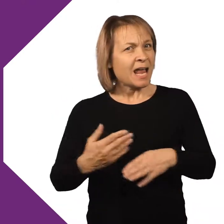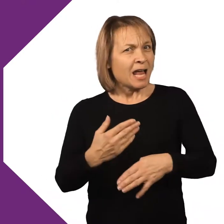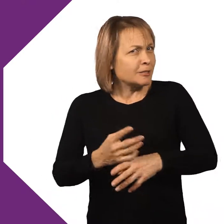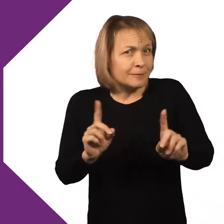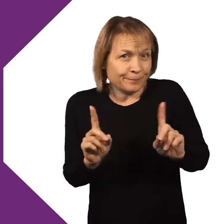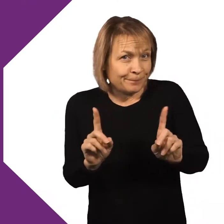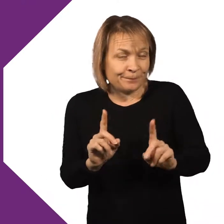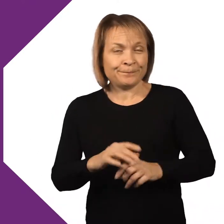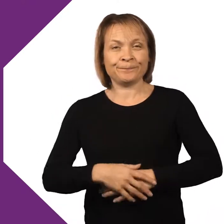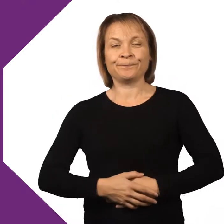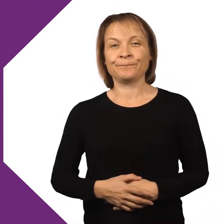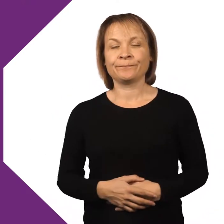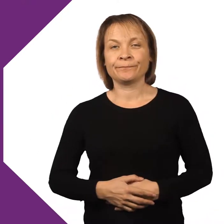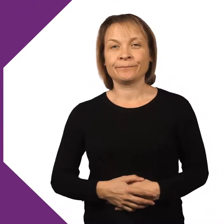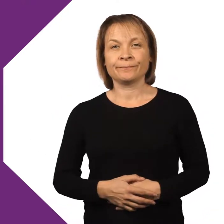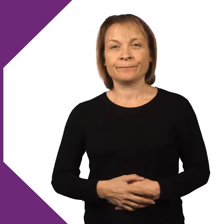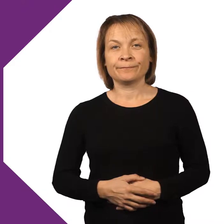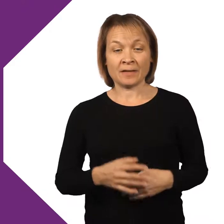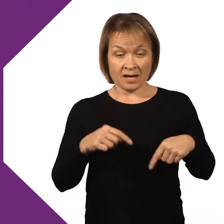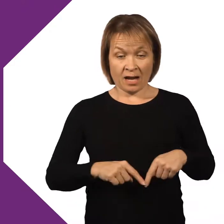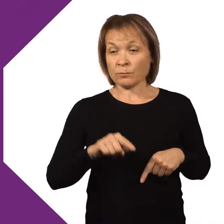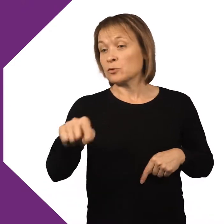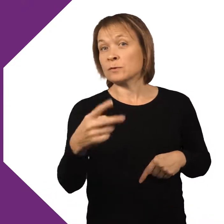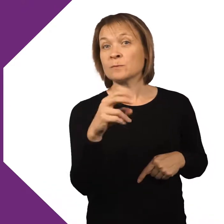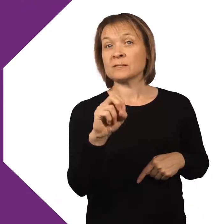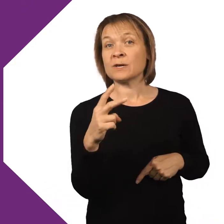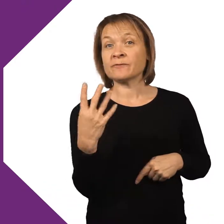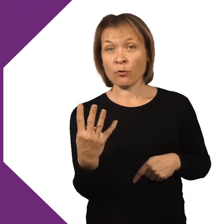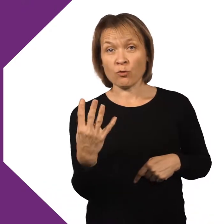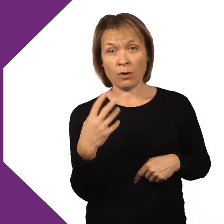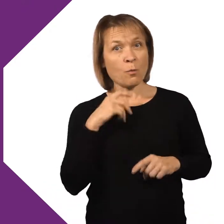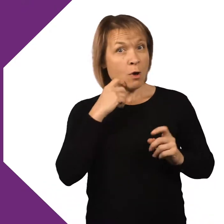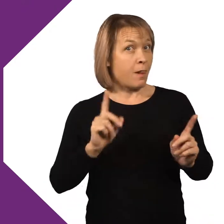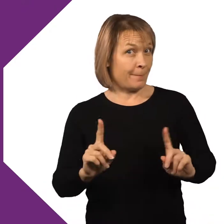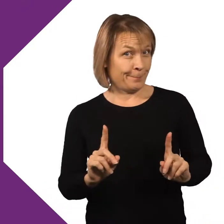Our actions By 2024 we will